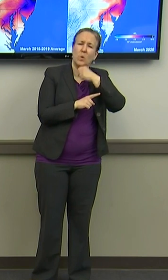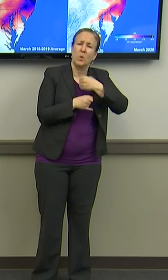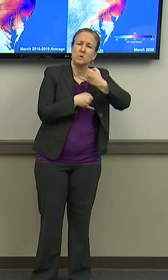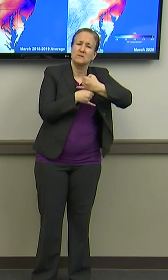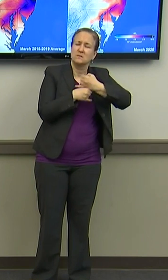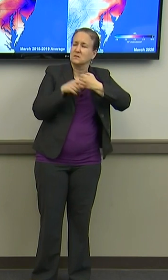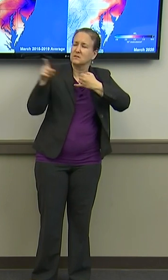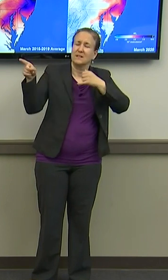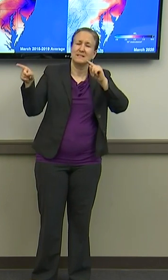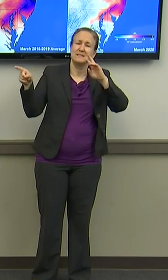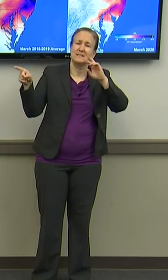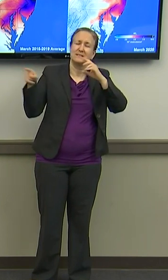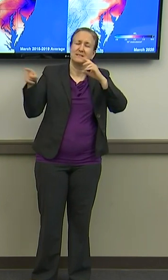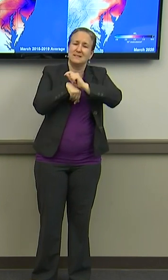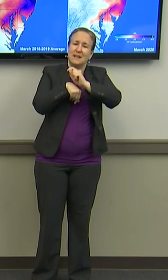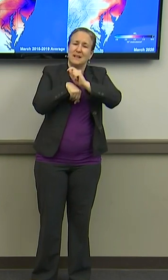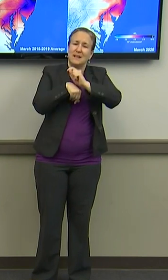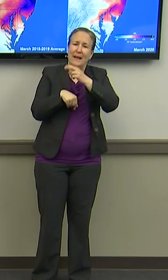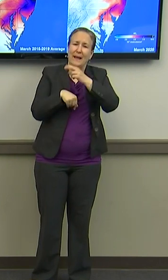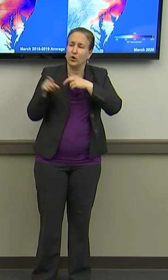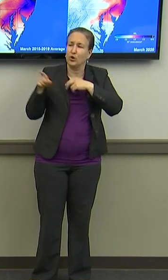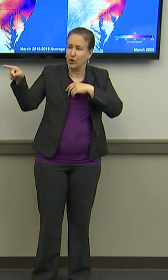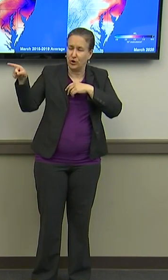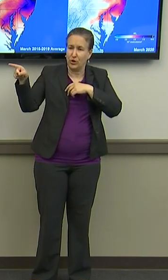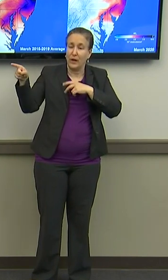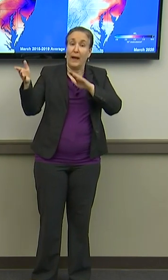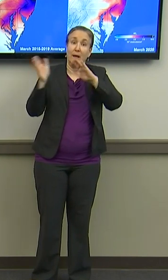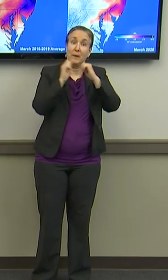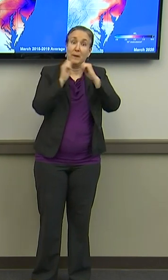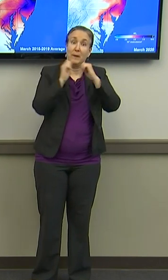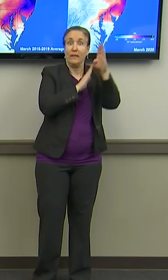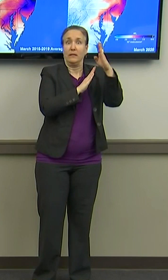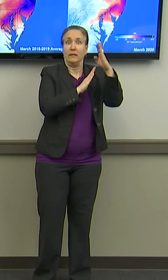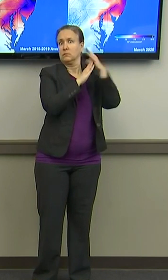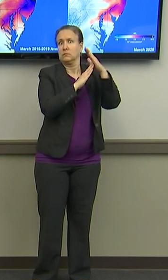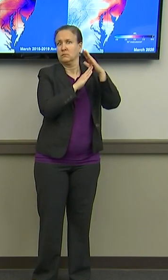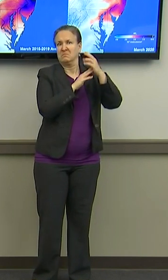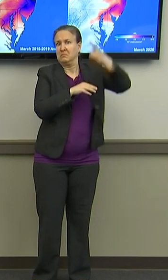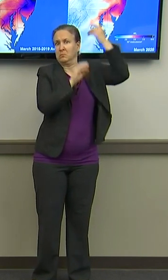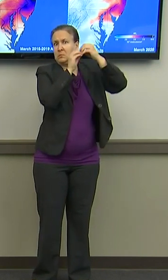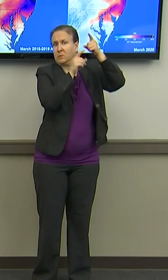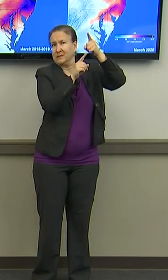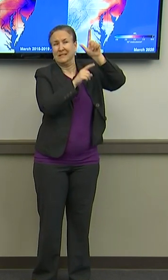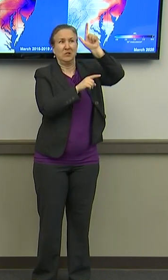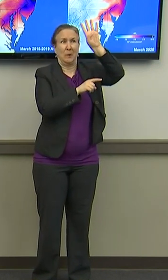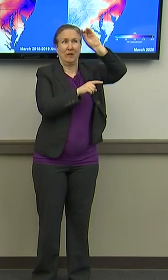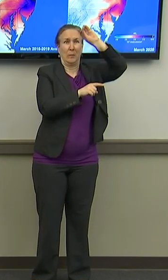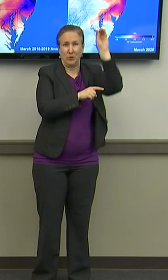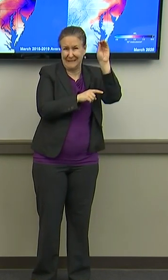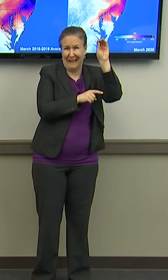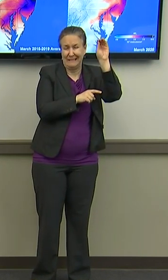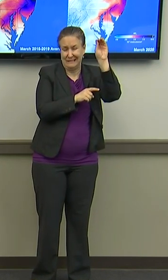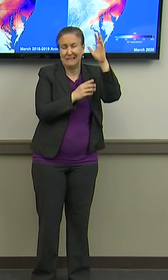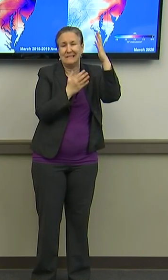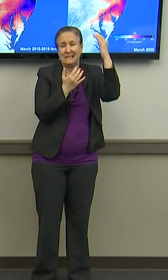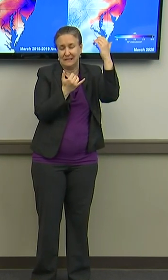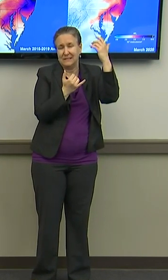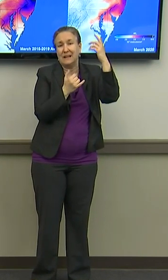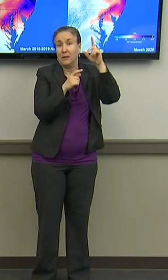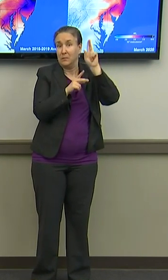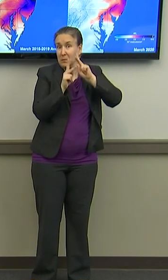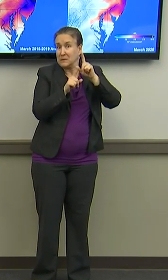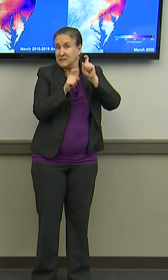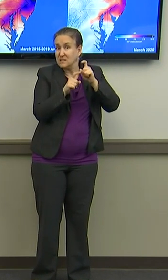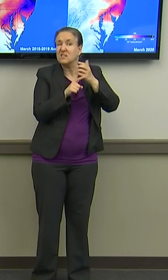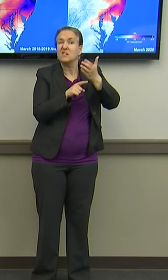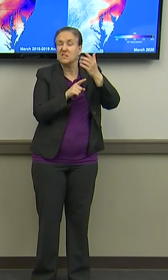Temple Ambler, and compared to our peak couple of days where we were running 24% of the individuals tested